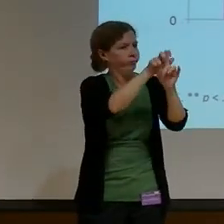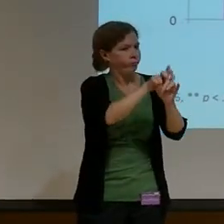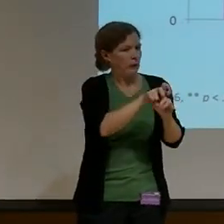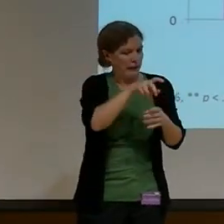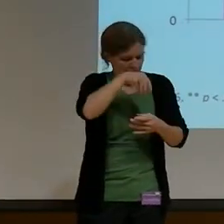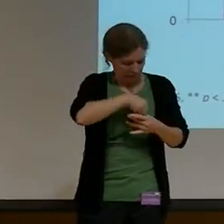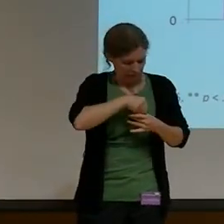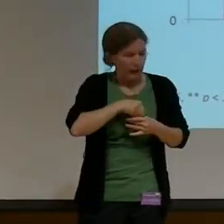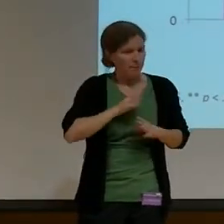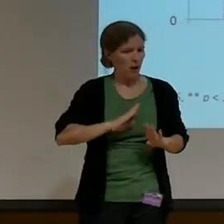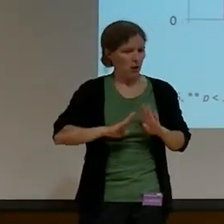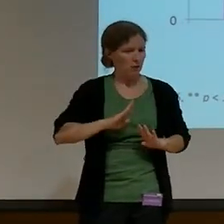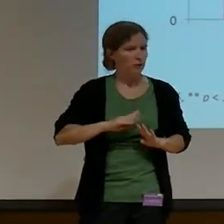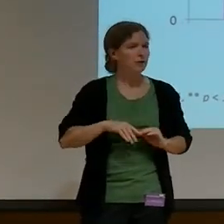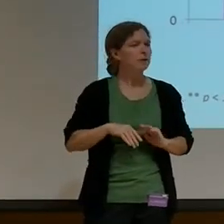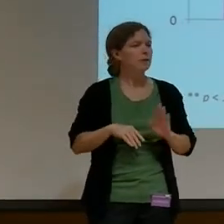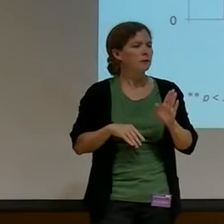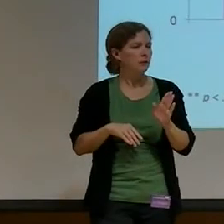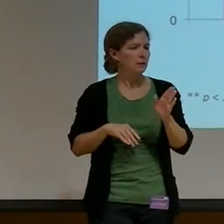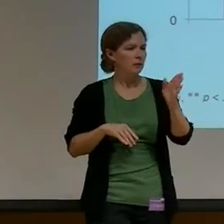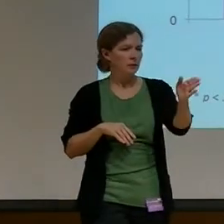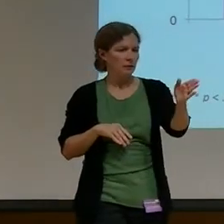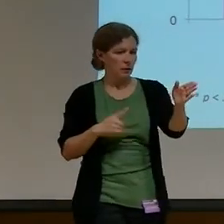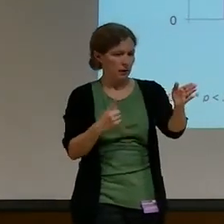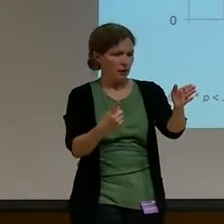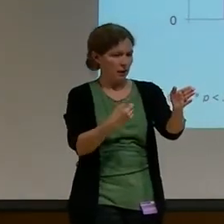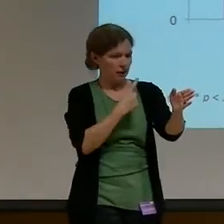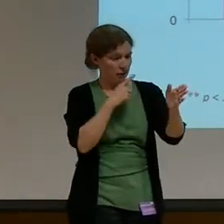going on. Yeah. During your research, did you find any